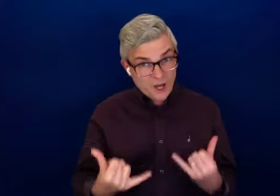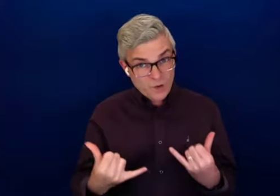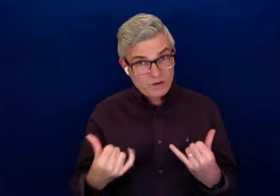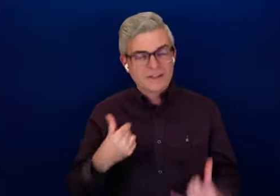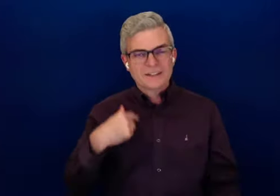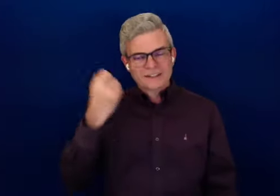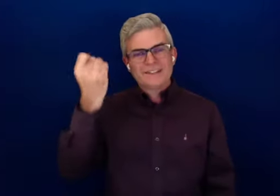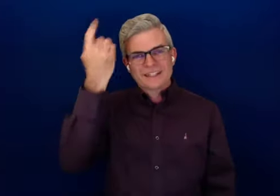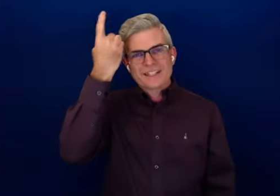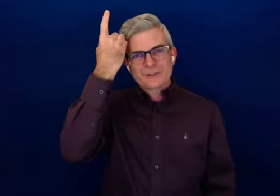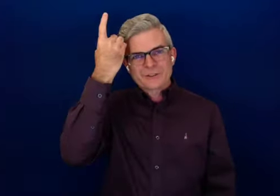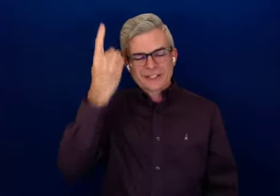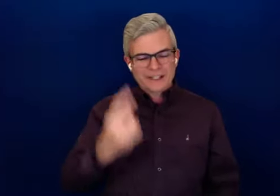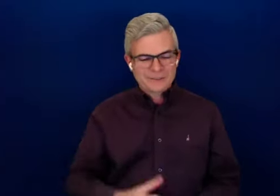Now I understand.